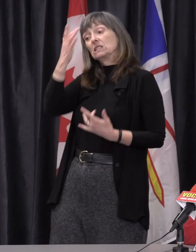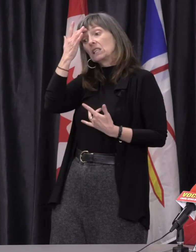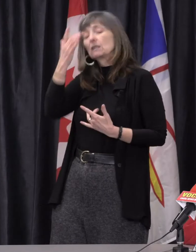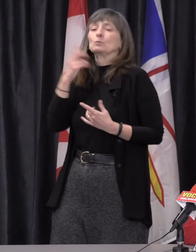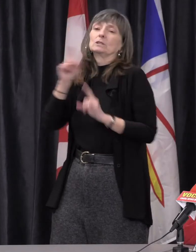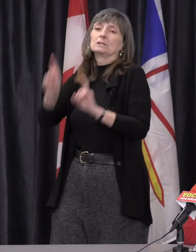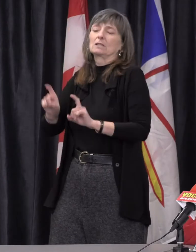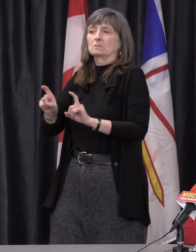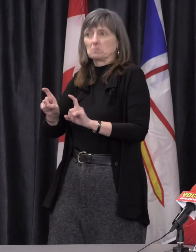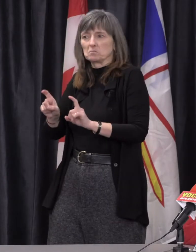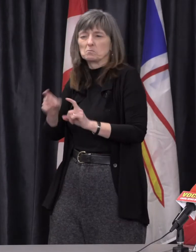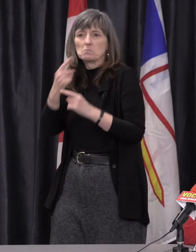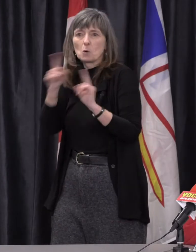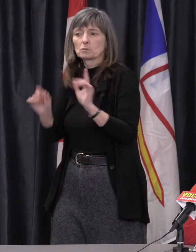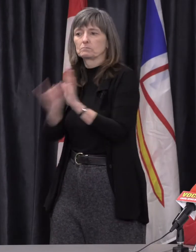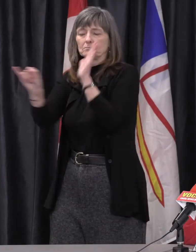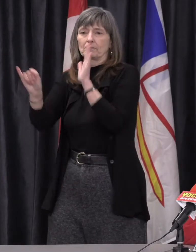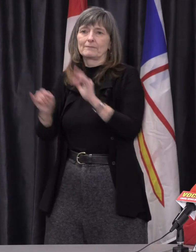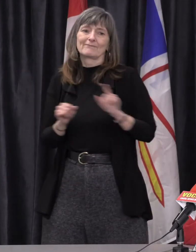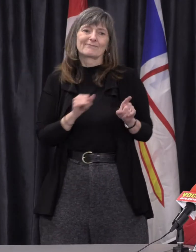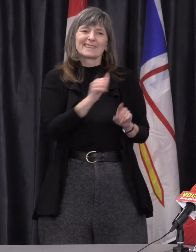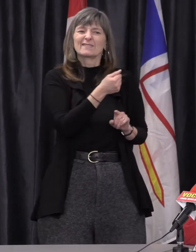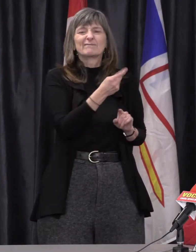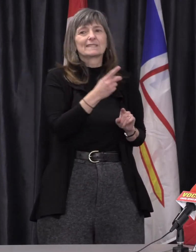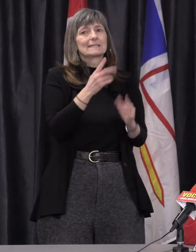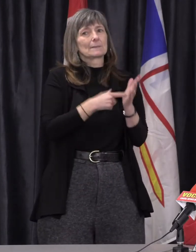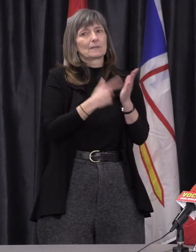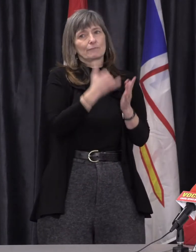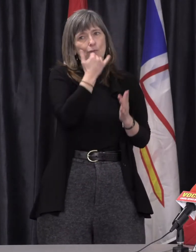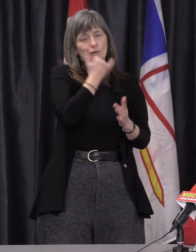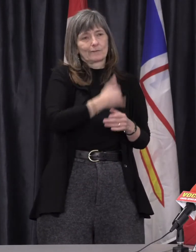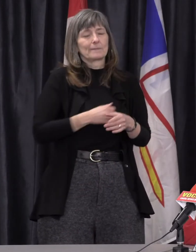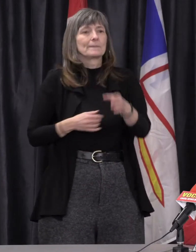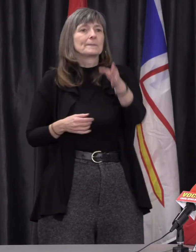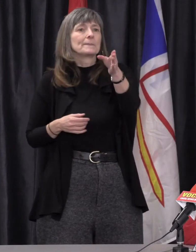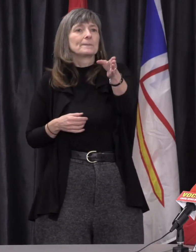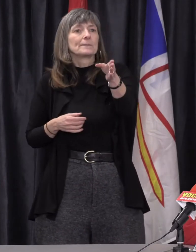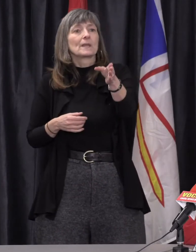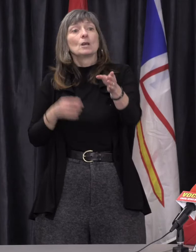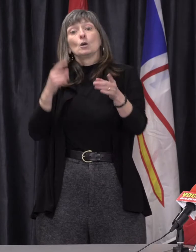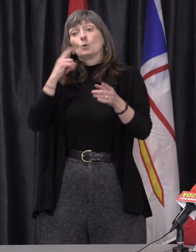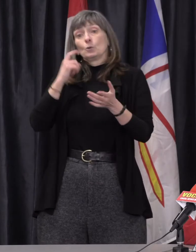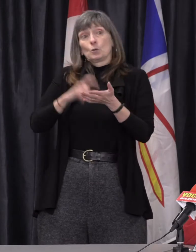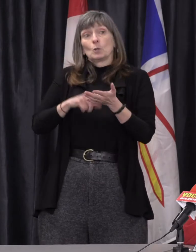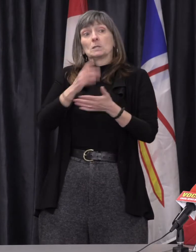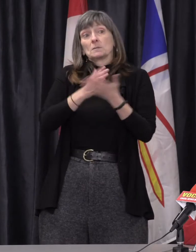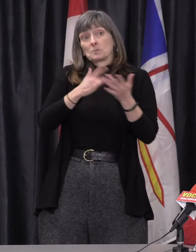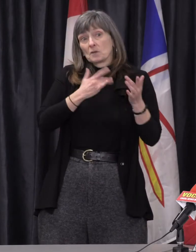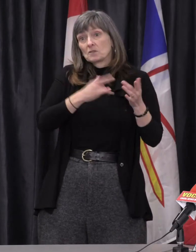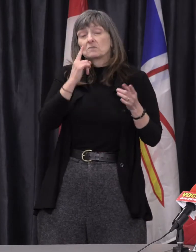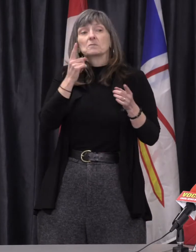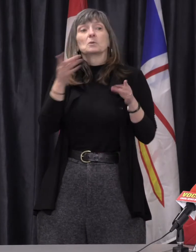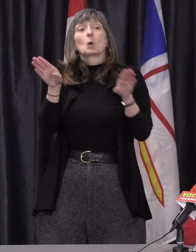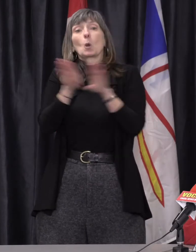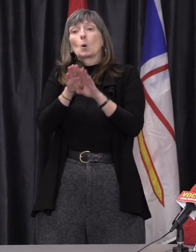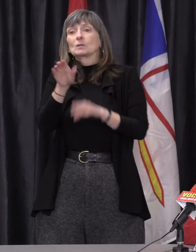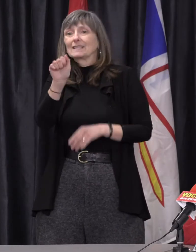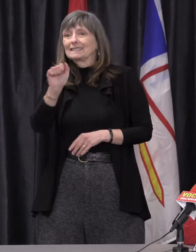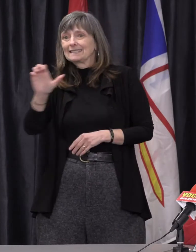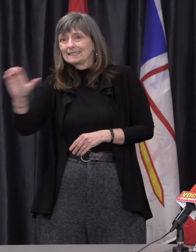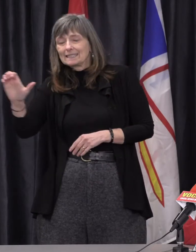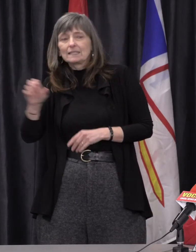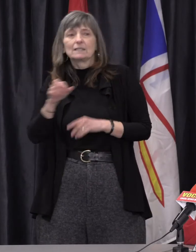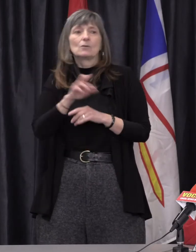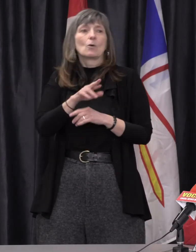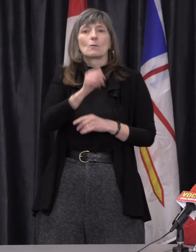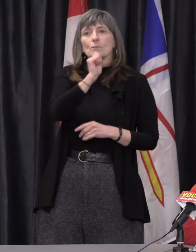this point. We've seen the province has decided to close performances at arts and culture centres, but yet there's been no directive for private movie